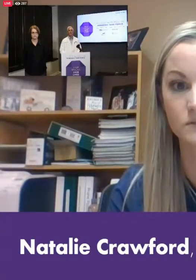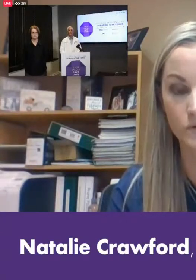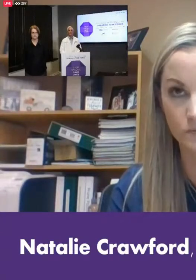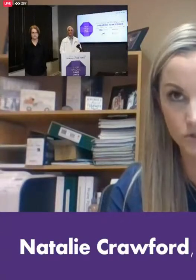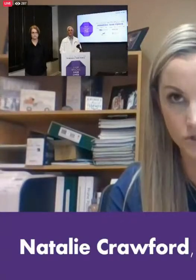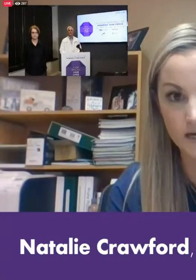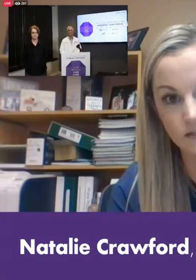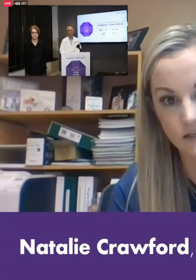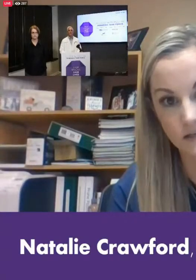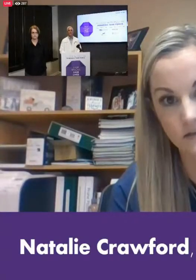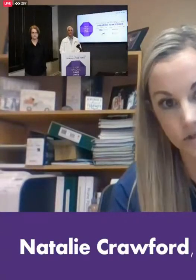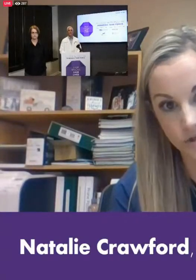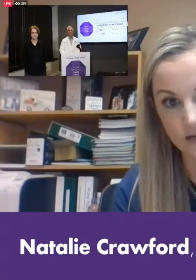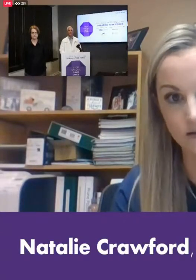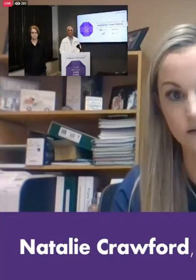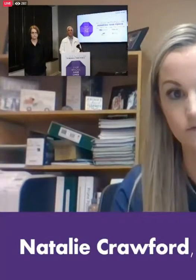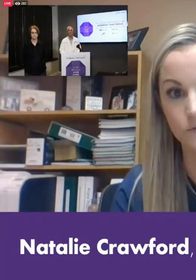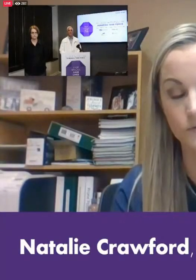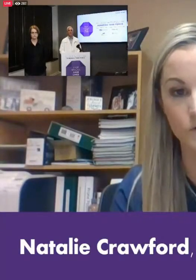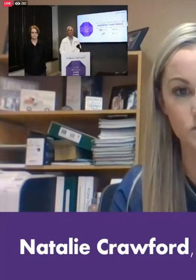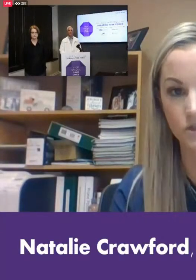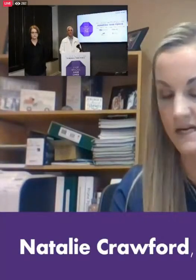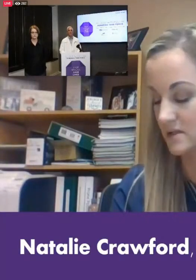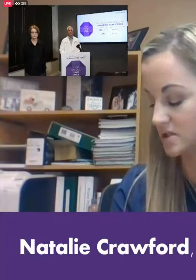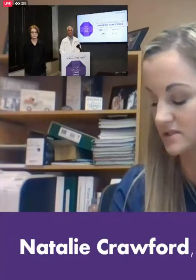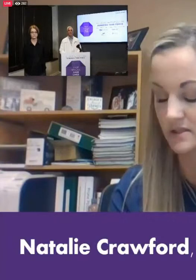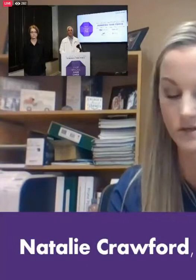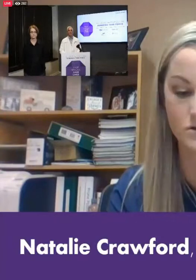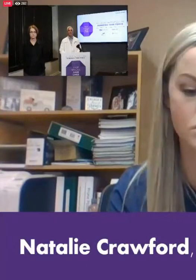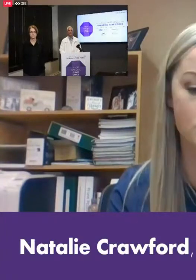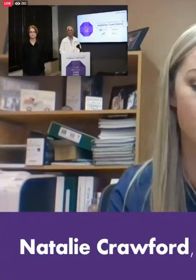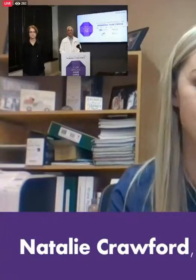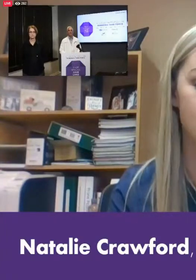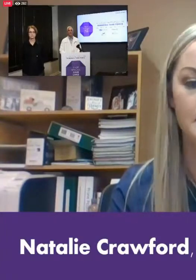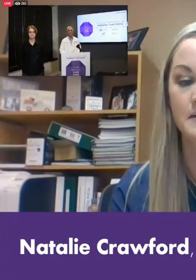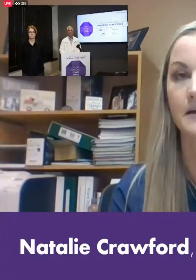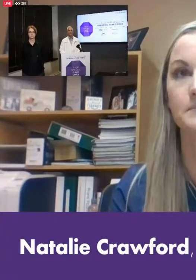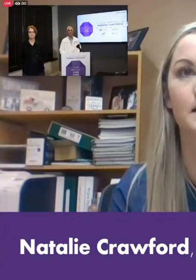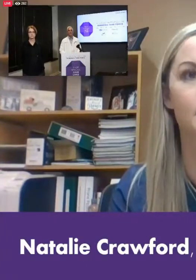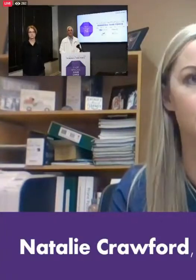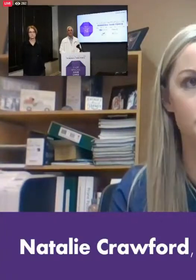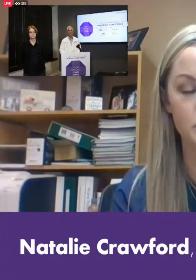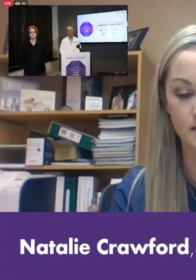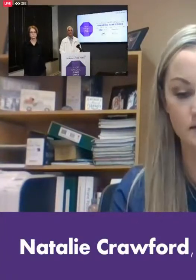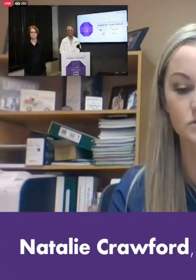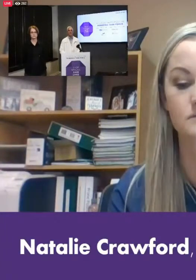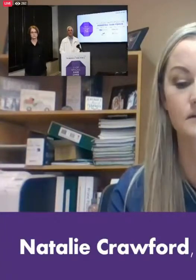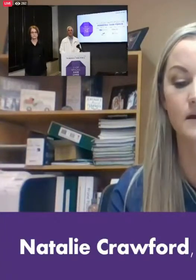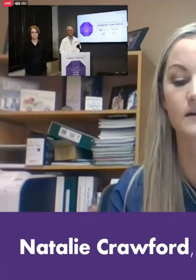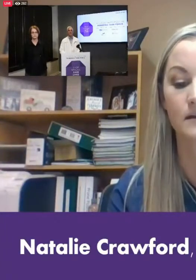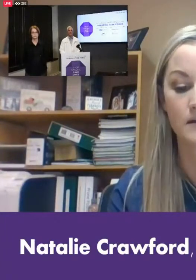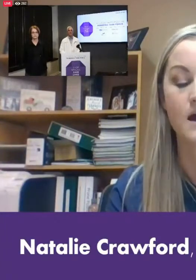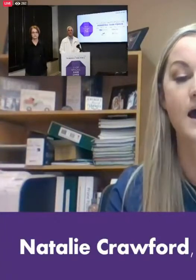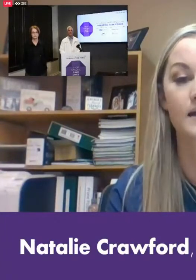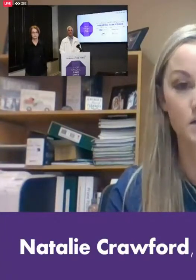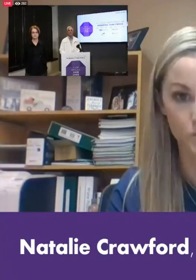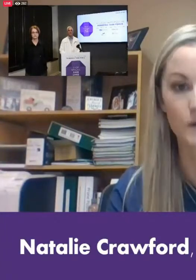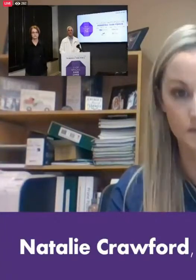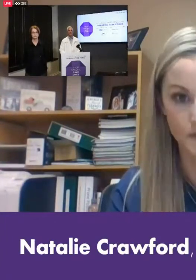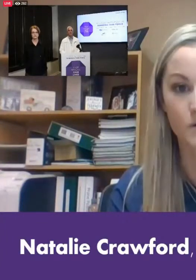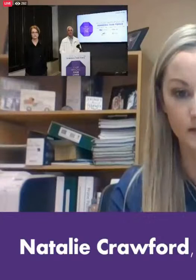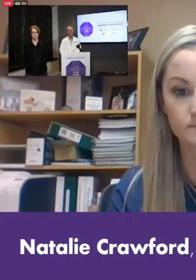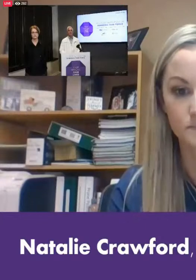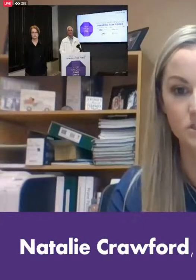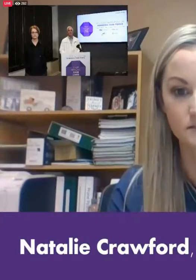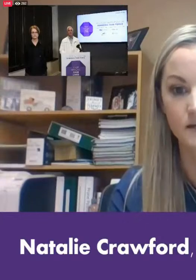when we would try to get a trach, if you would want a trach. And she said, no way. I am not getting a trach. She said, I